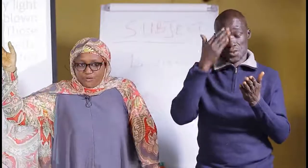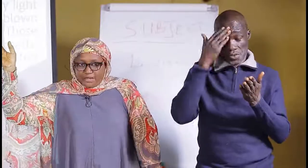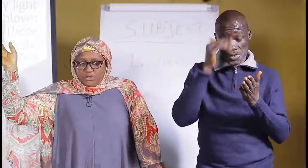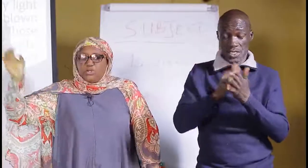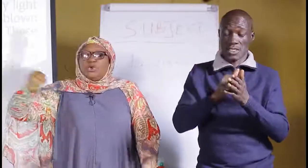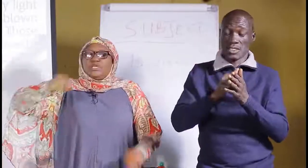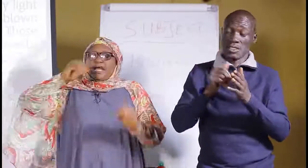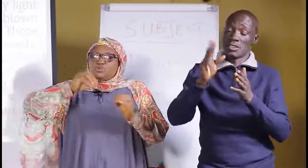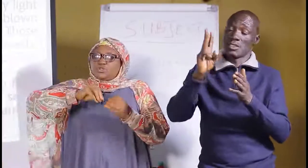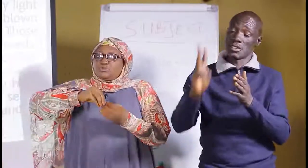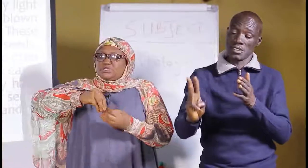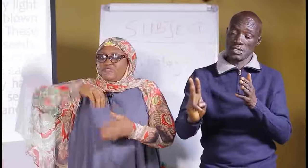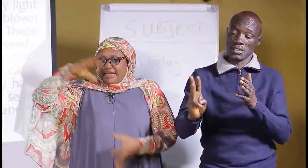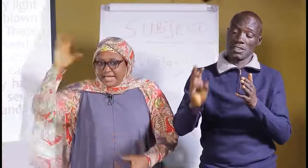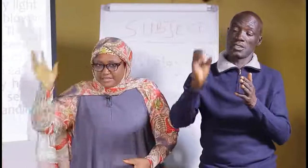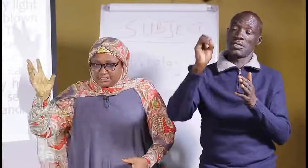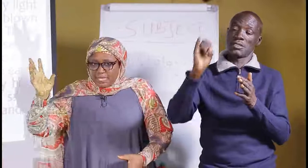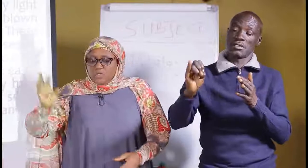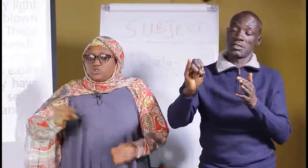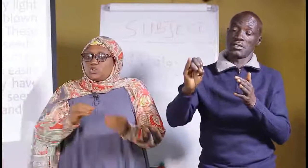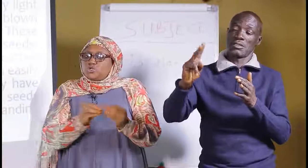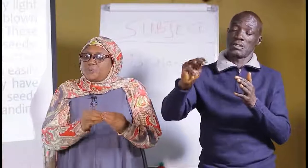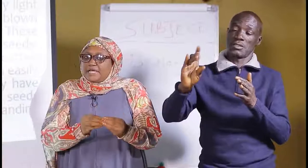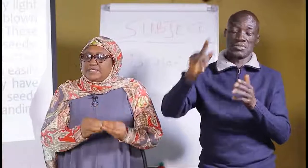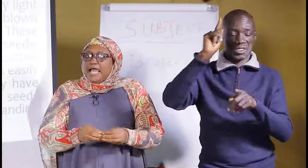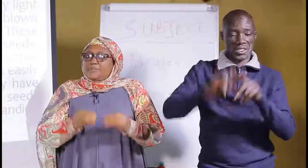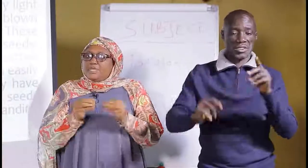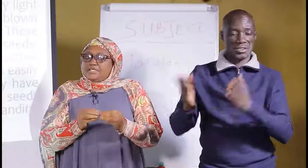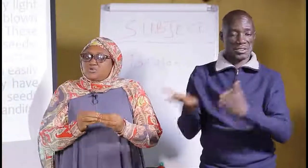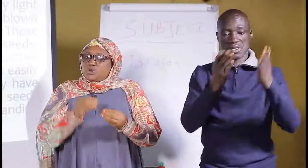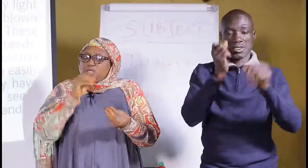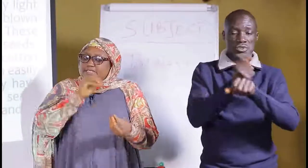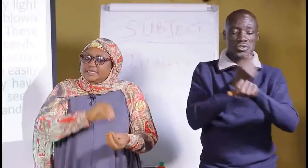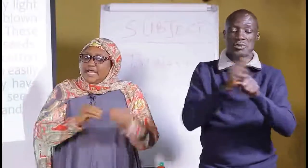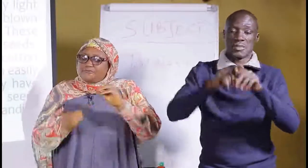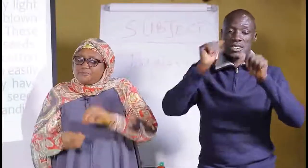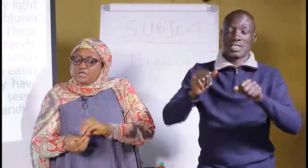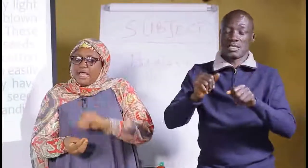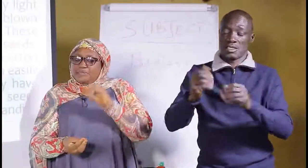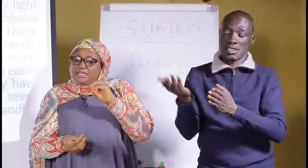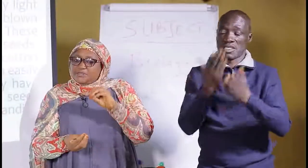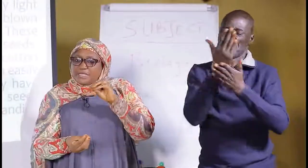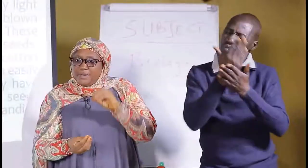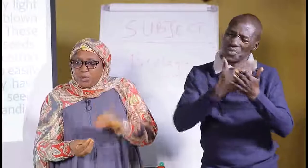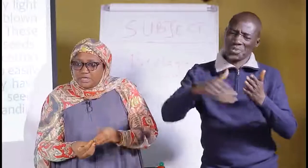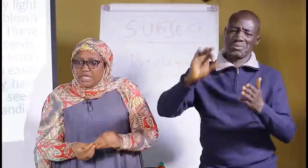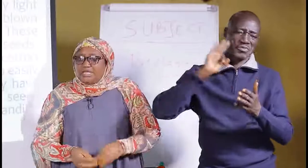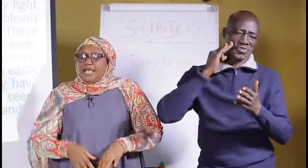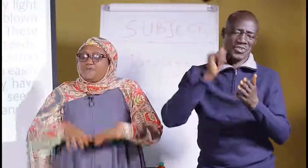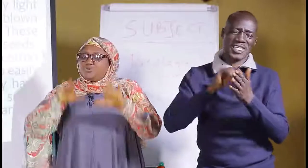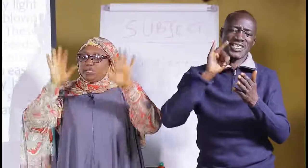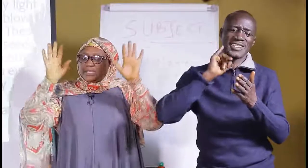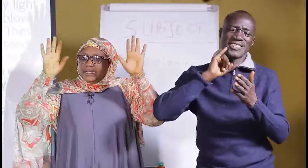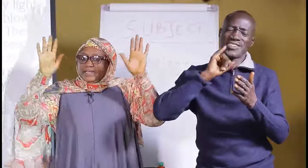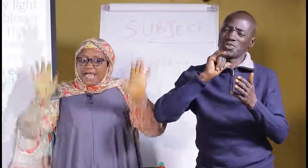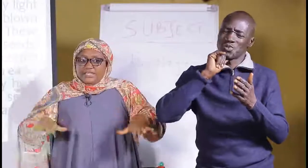to fly. You know, it has to be something very light. So those plants that are being, those seeds and fruit that are being dispersed by wind, they